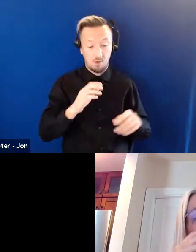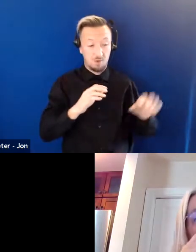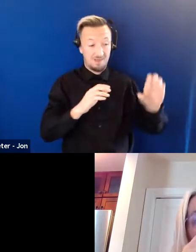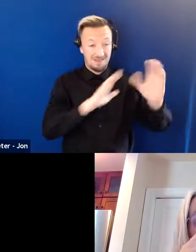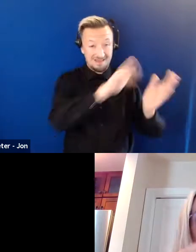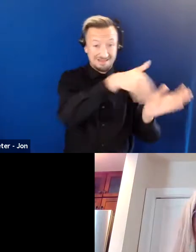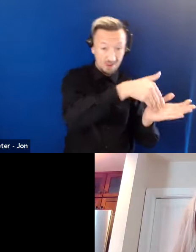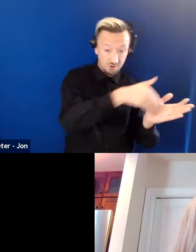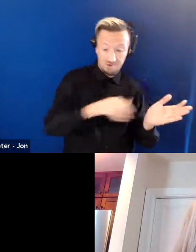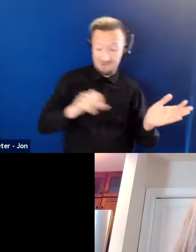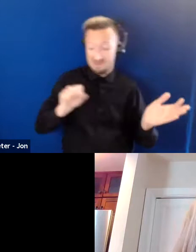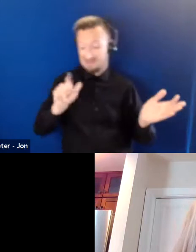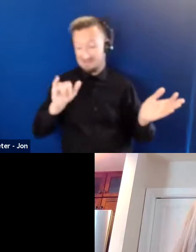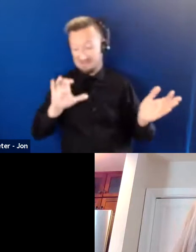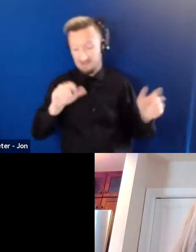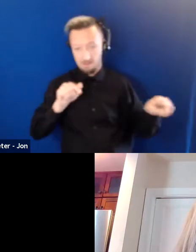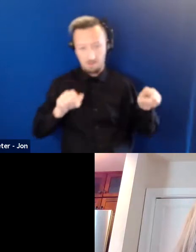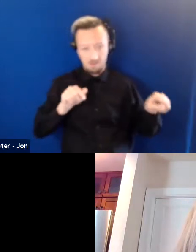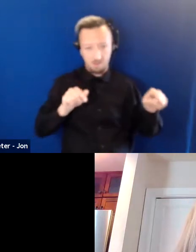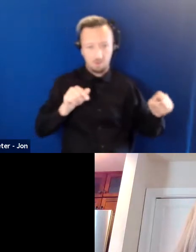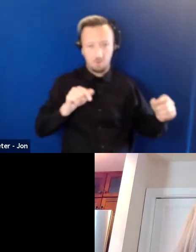Silk, and continually